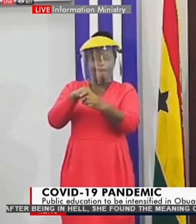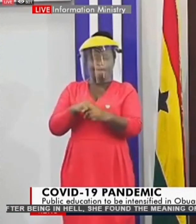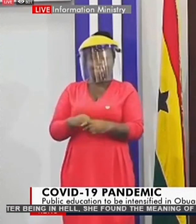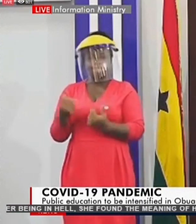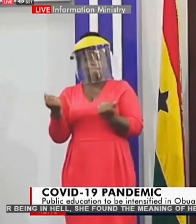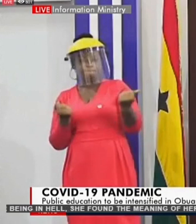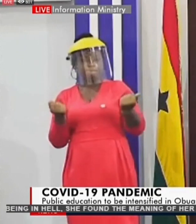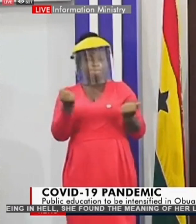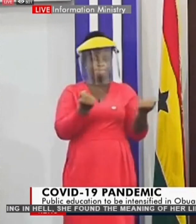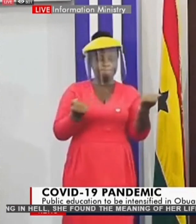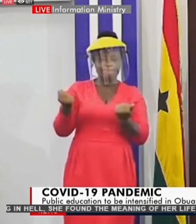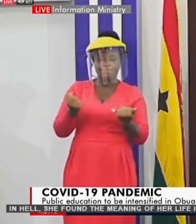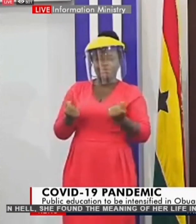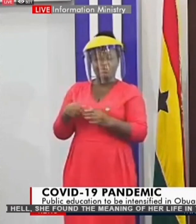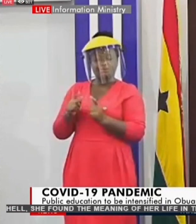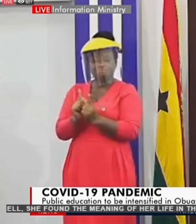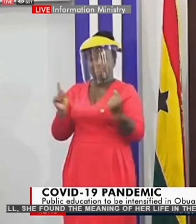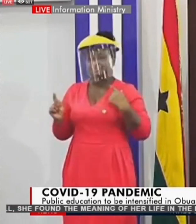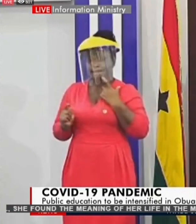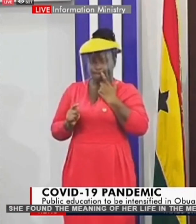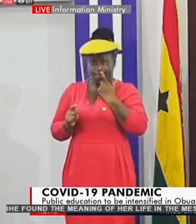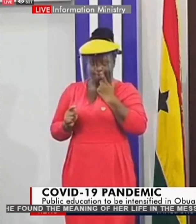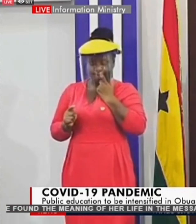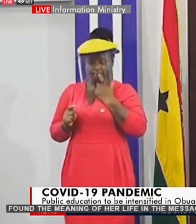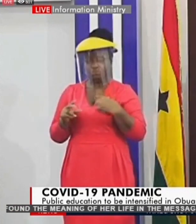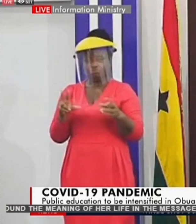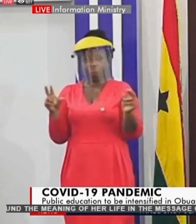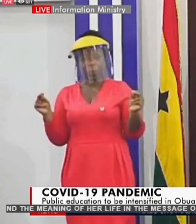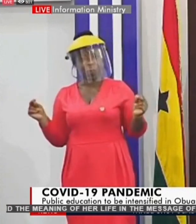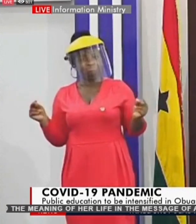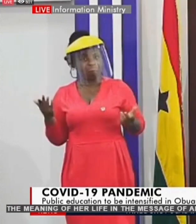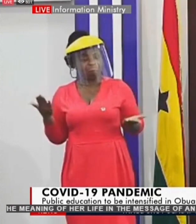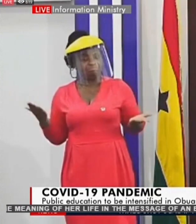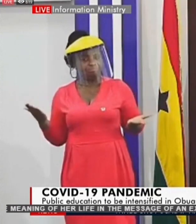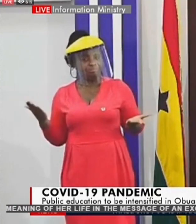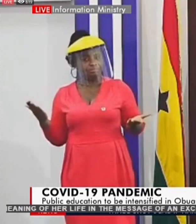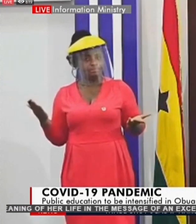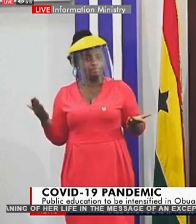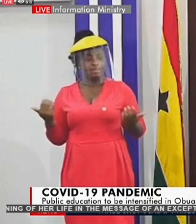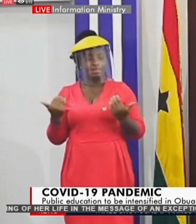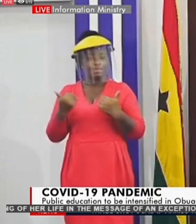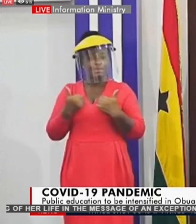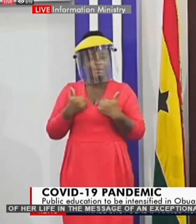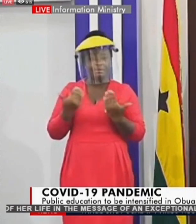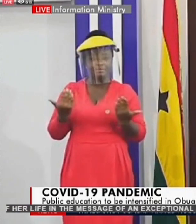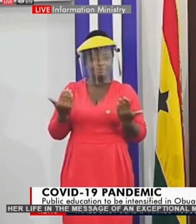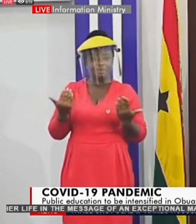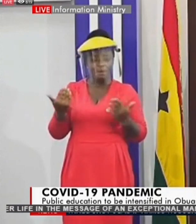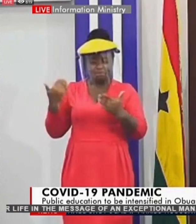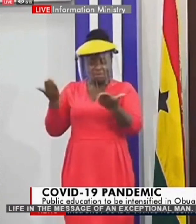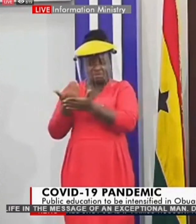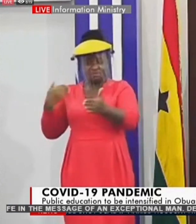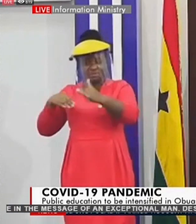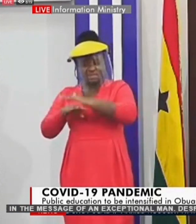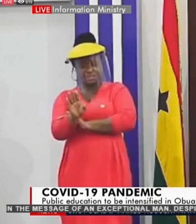around, and social distancing is also not practiced in that bus. Then they have called a turnstile. It's like before you enter